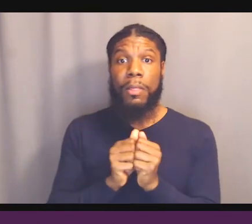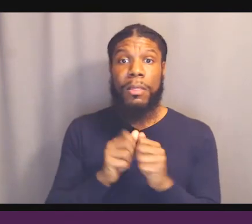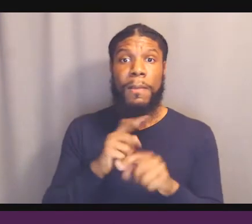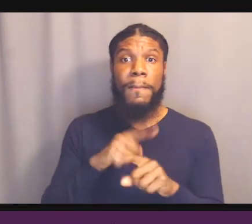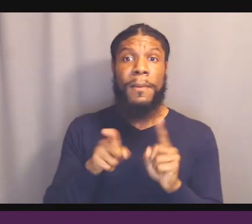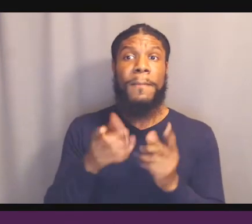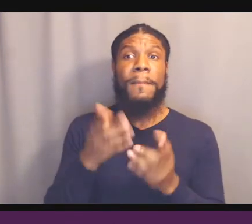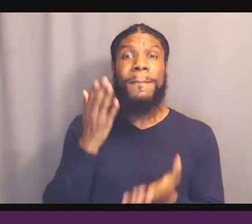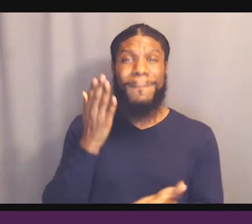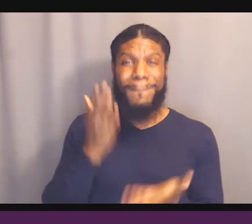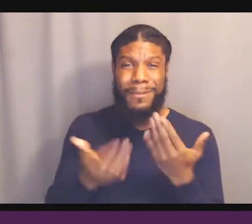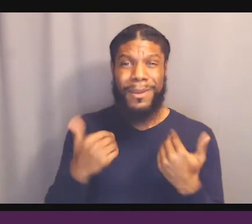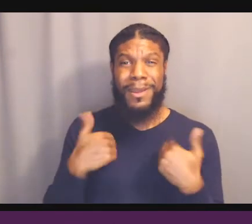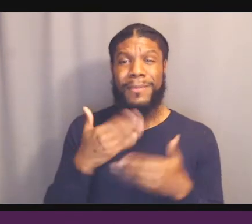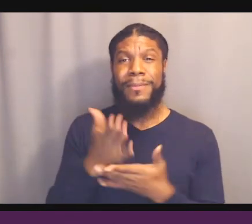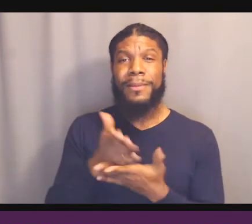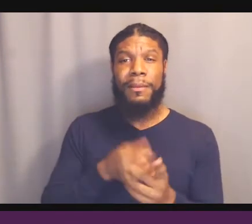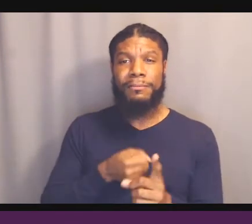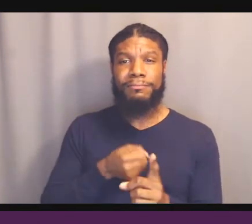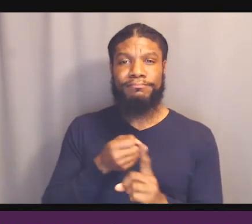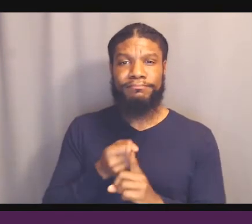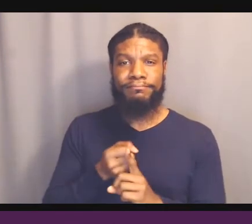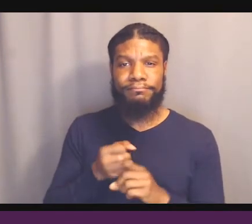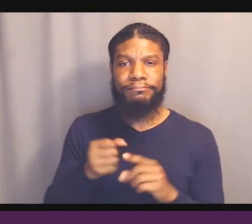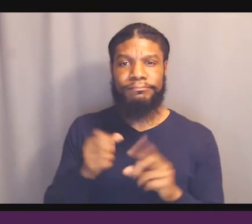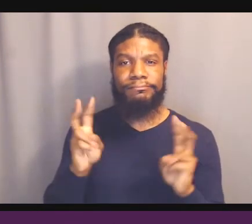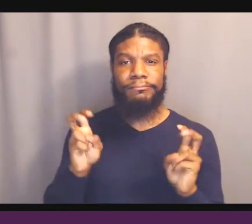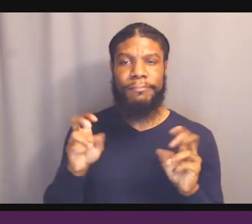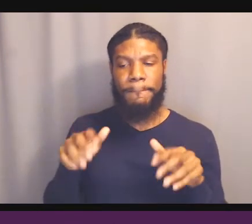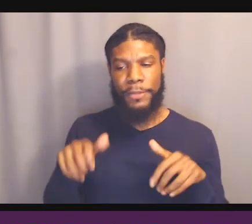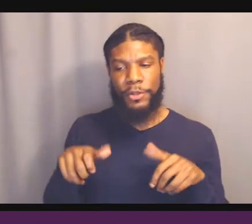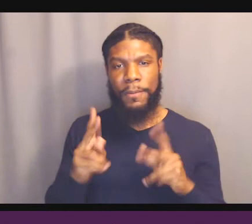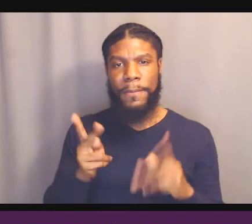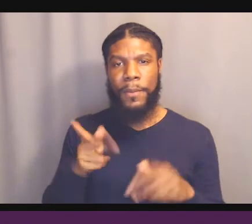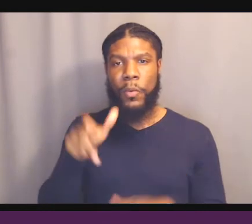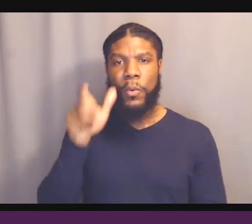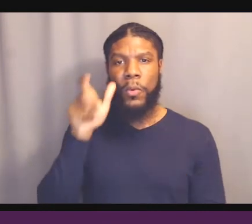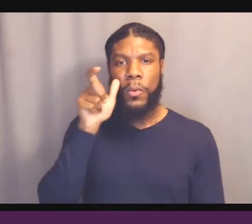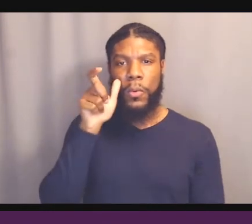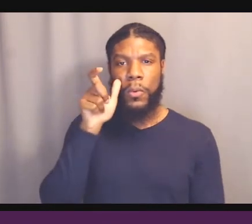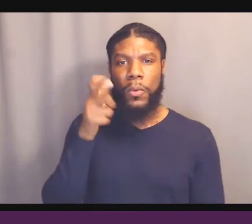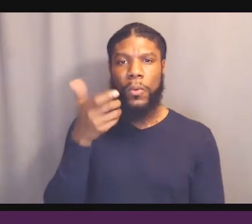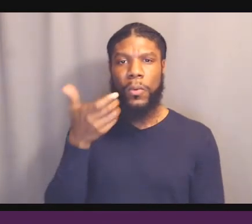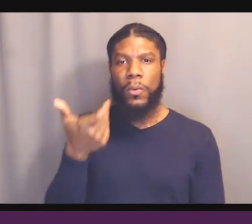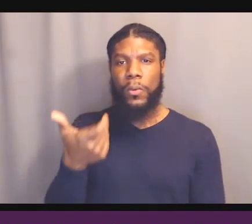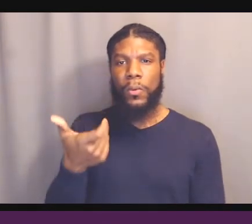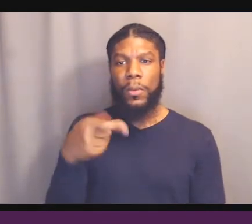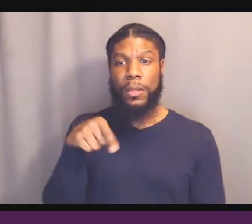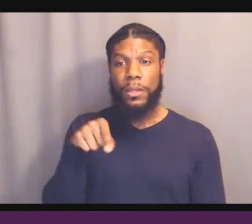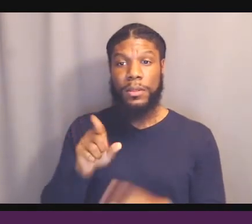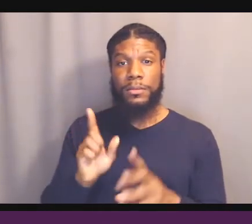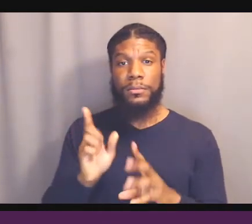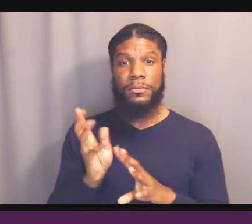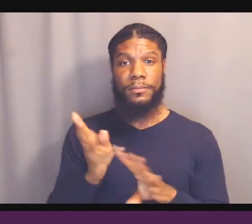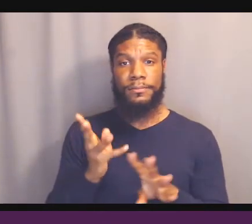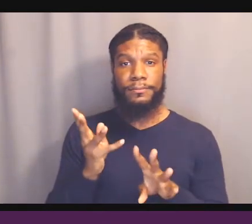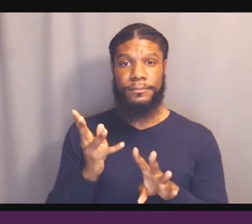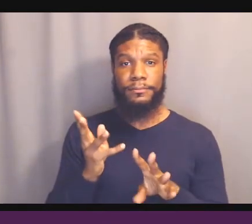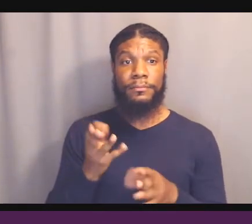people listening to this broadcast. Maybe you're somebody who has been so bent over,